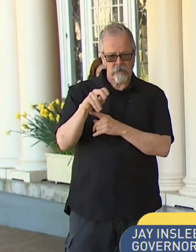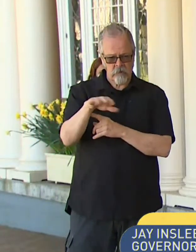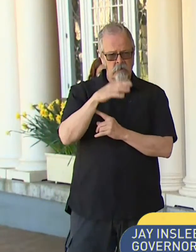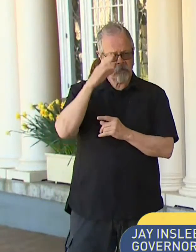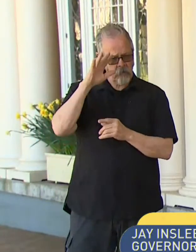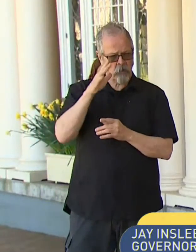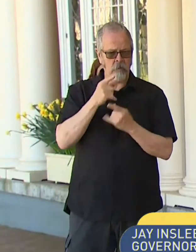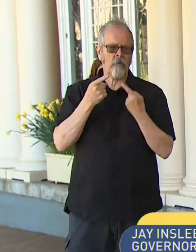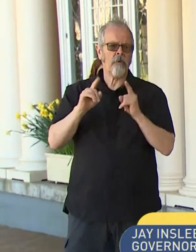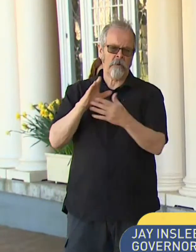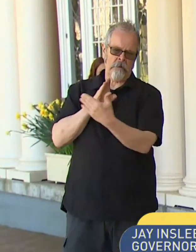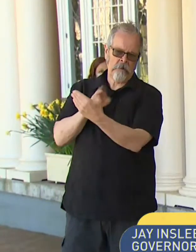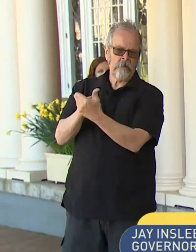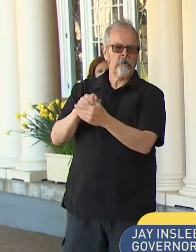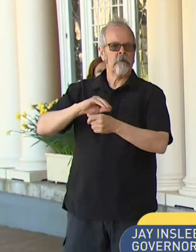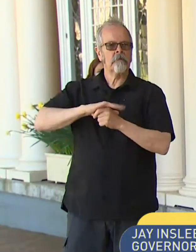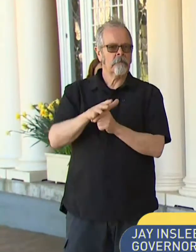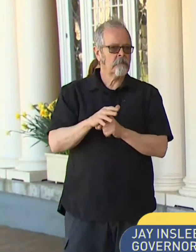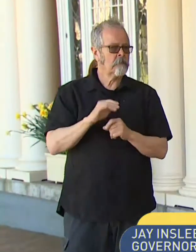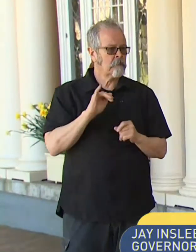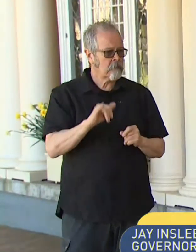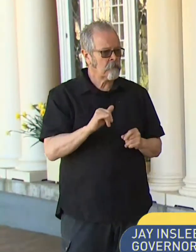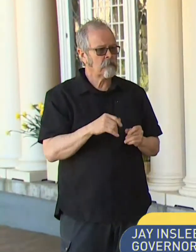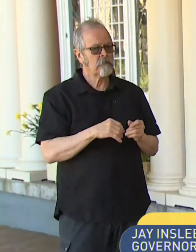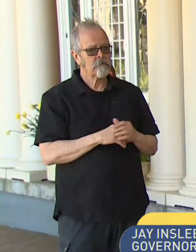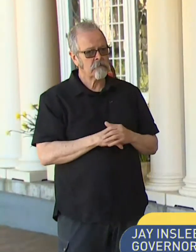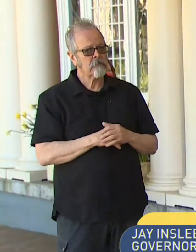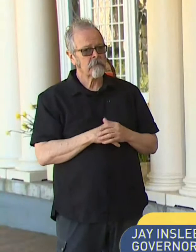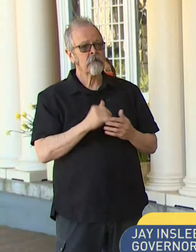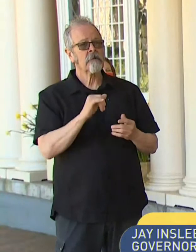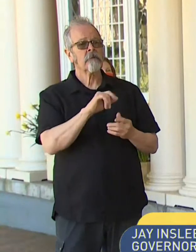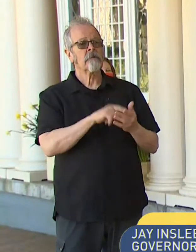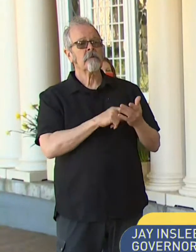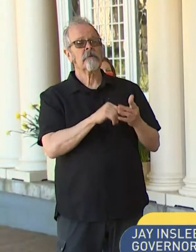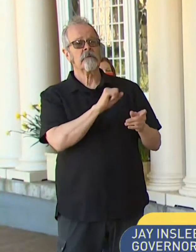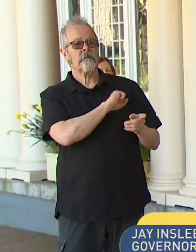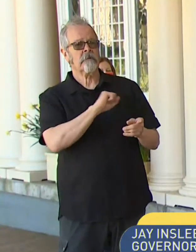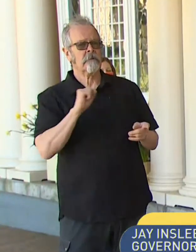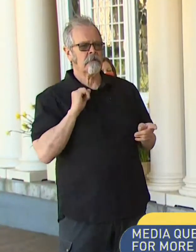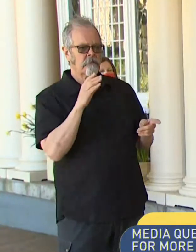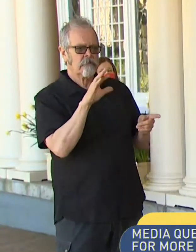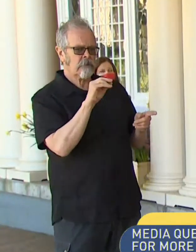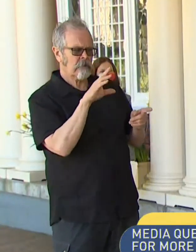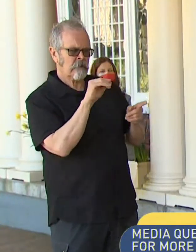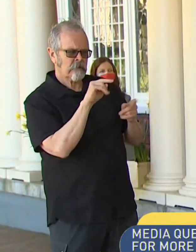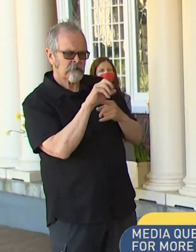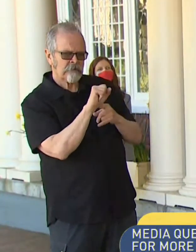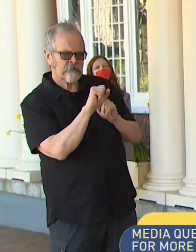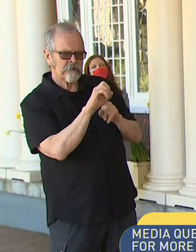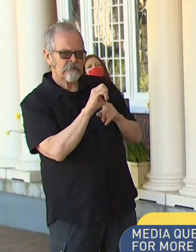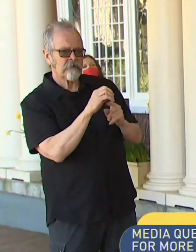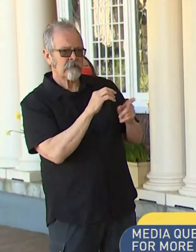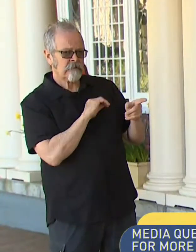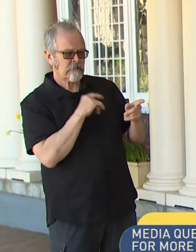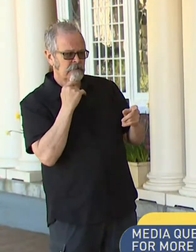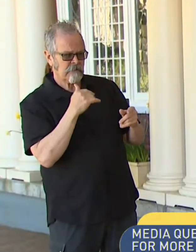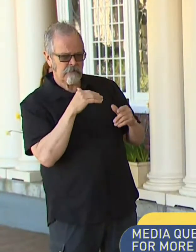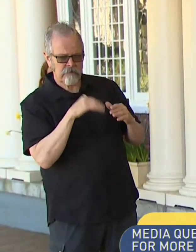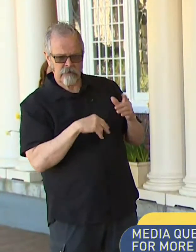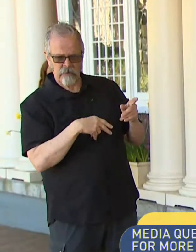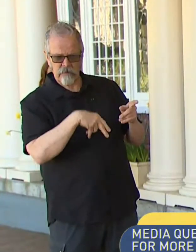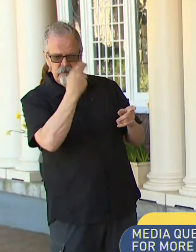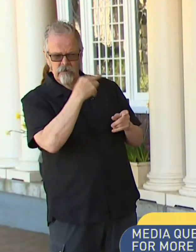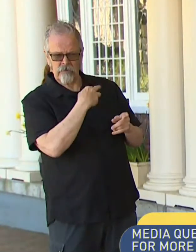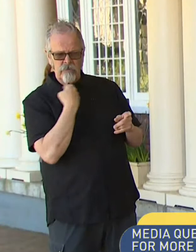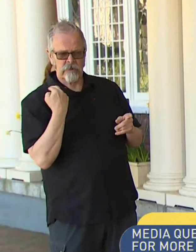about that. You mentioned your critic, Senator Braun, said that with the most at risk, there's a pretty high vaccine rate now with